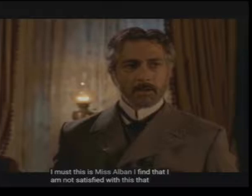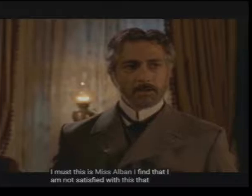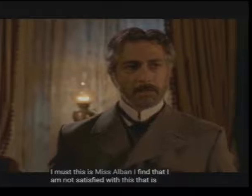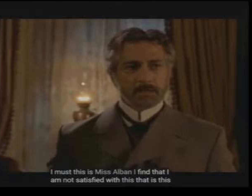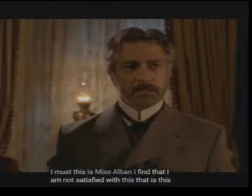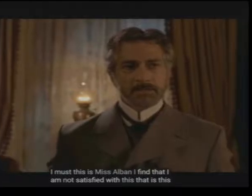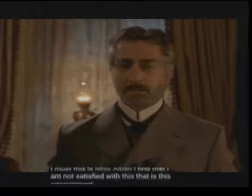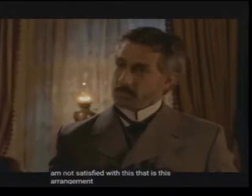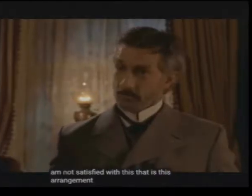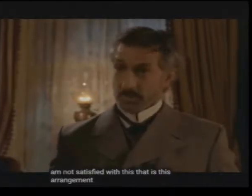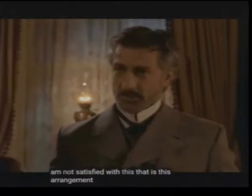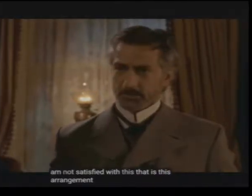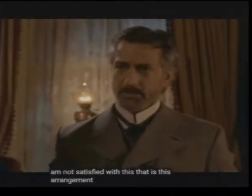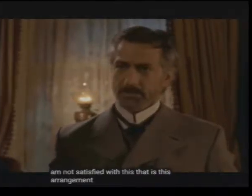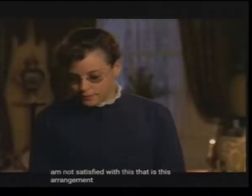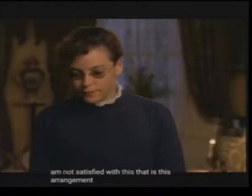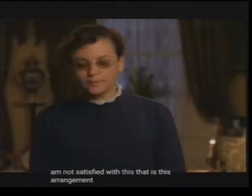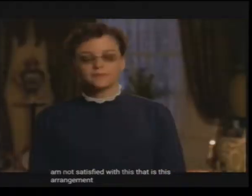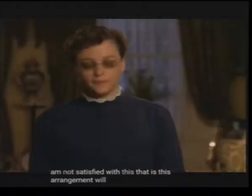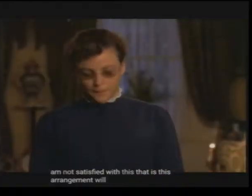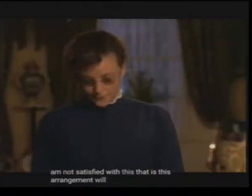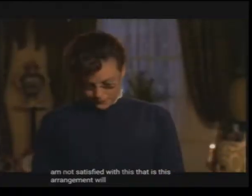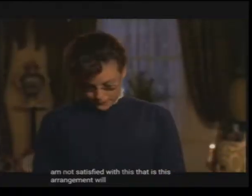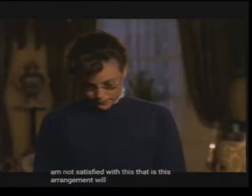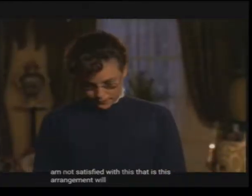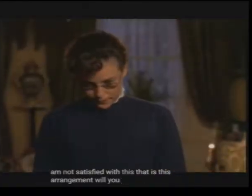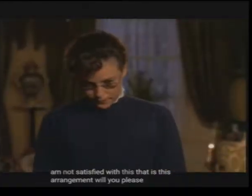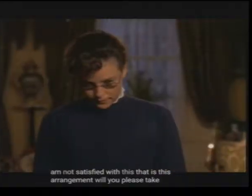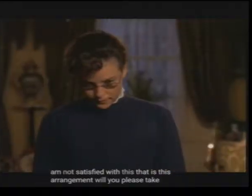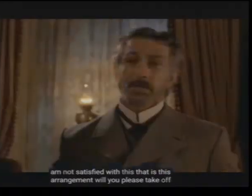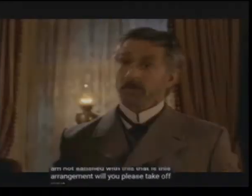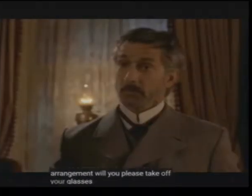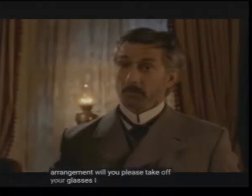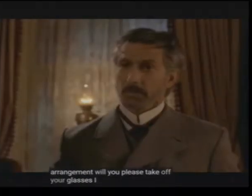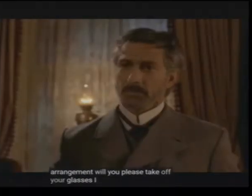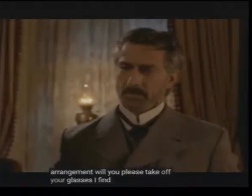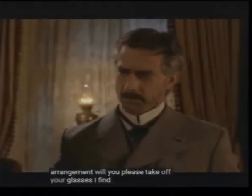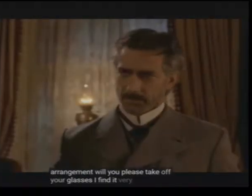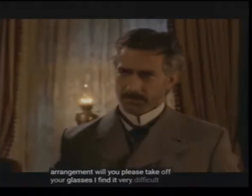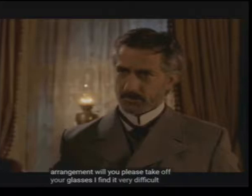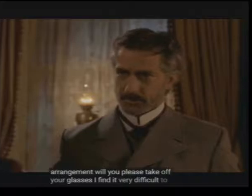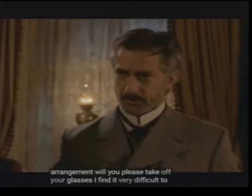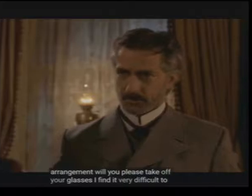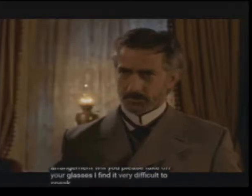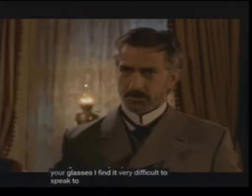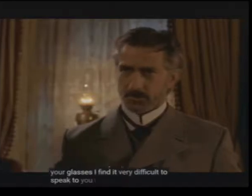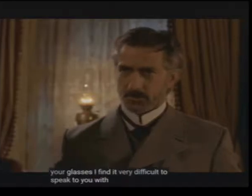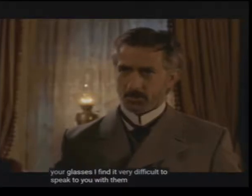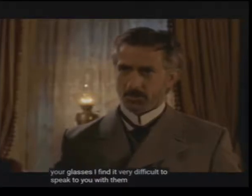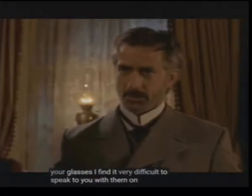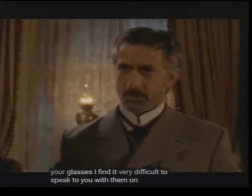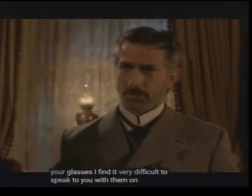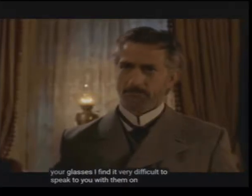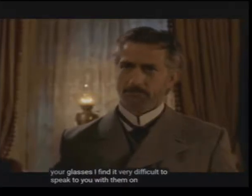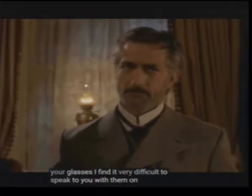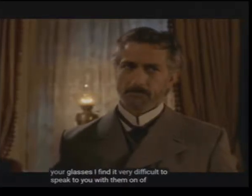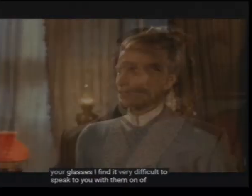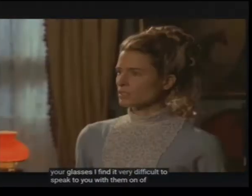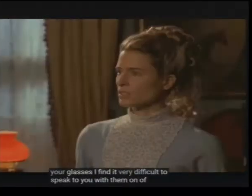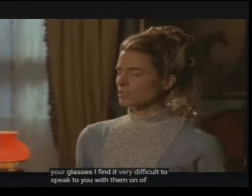That is, this arrangement. Will you please take off your glasses? I find it very difficult to speak to you with them on.